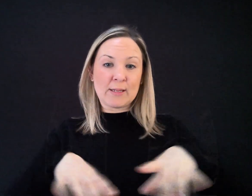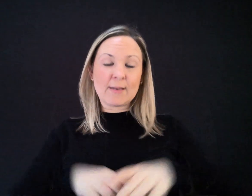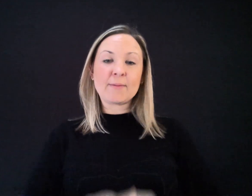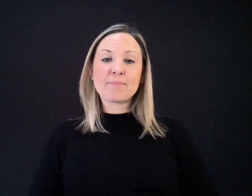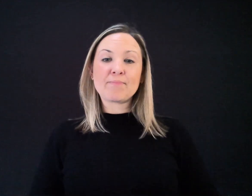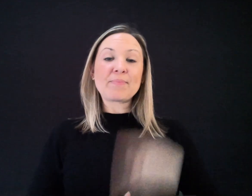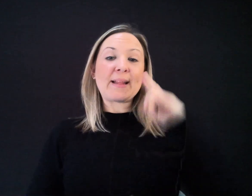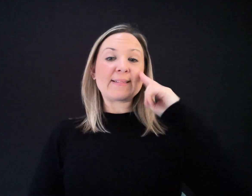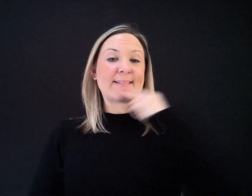Deafblind Awareness Week.